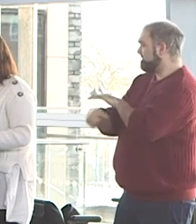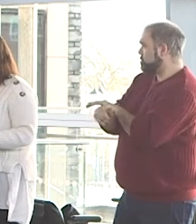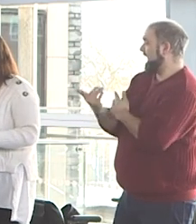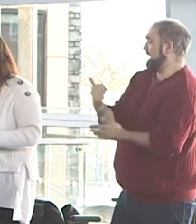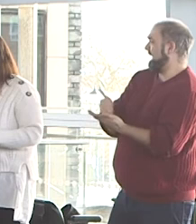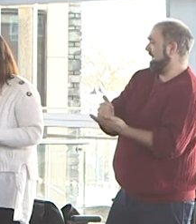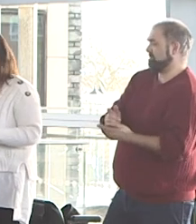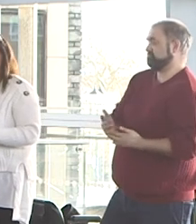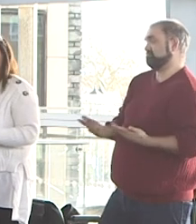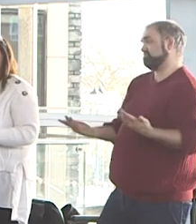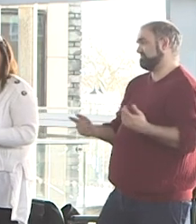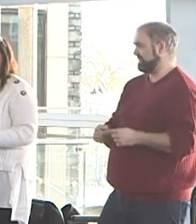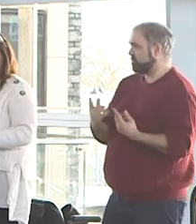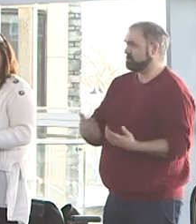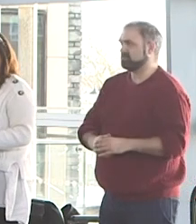gay."